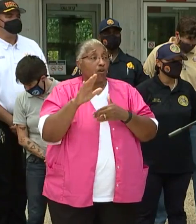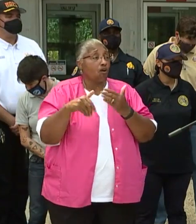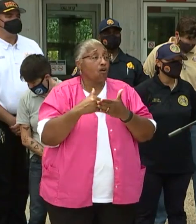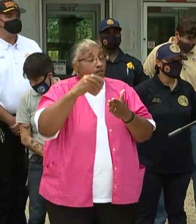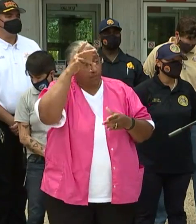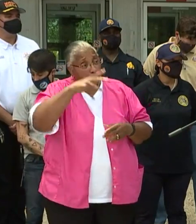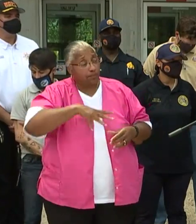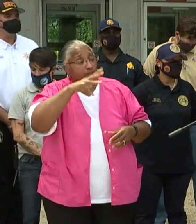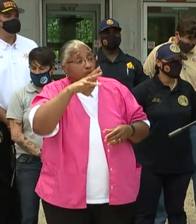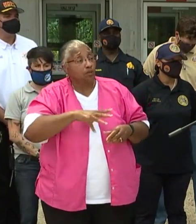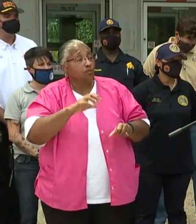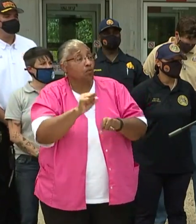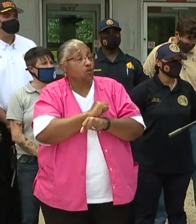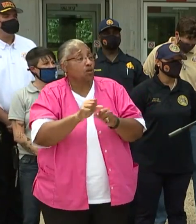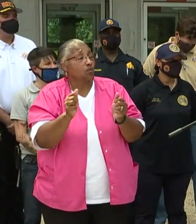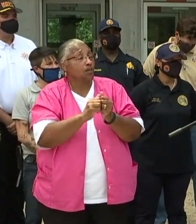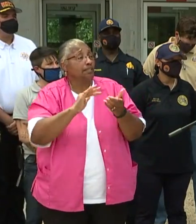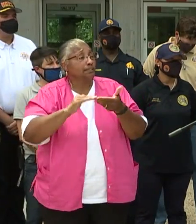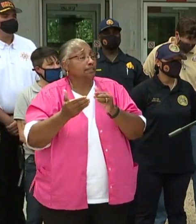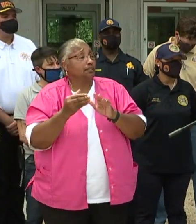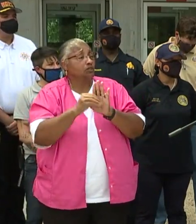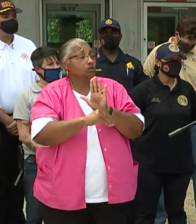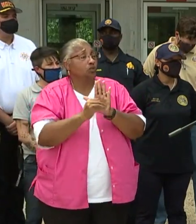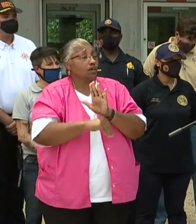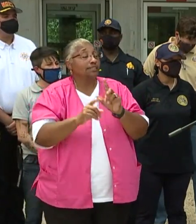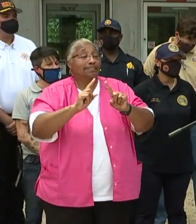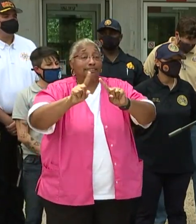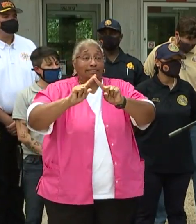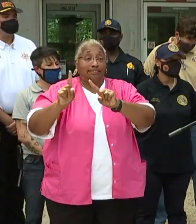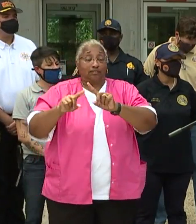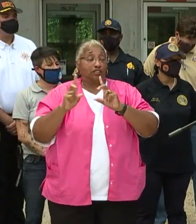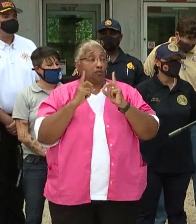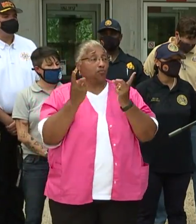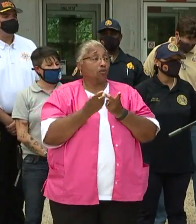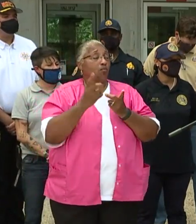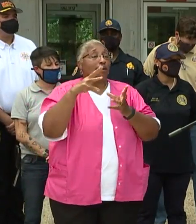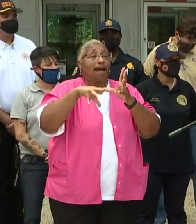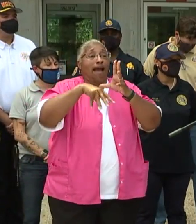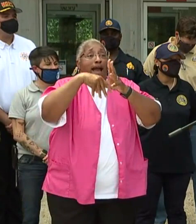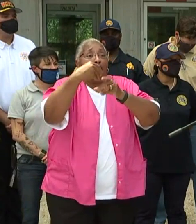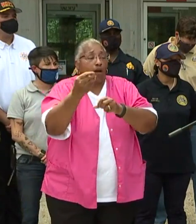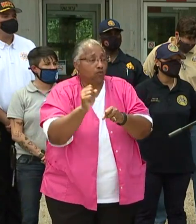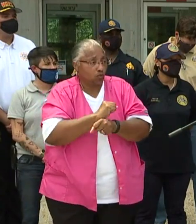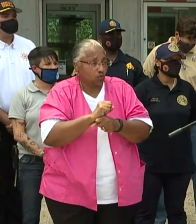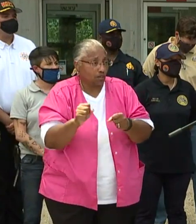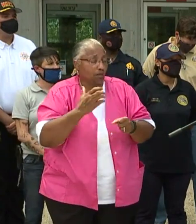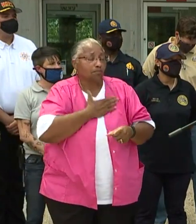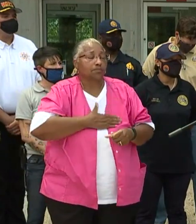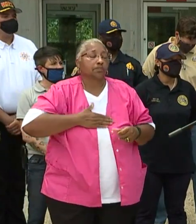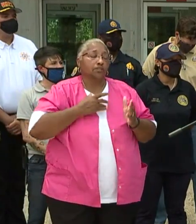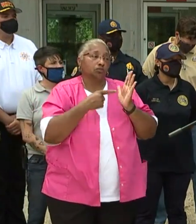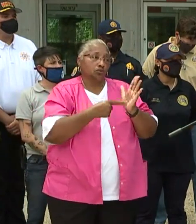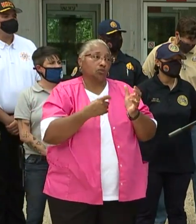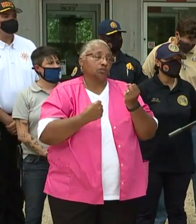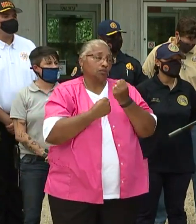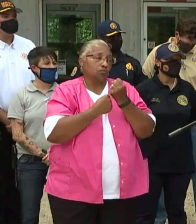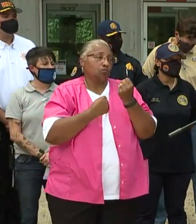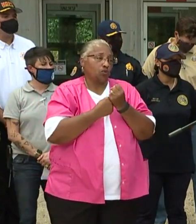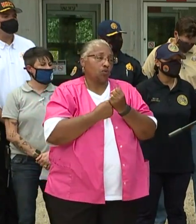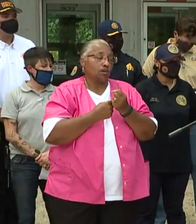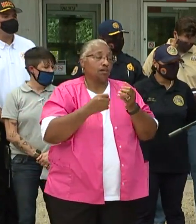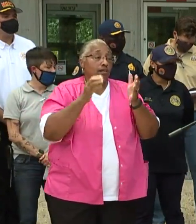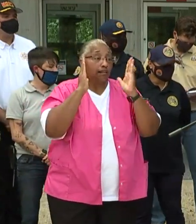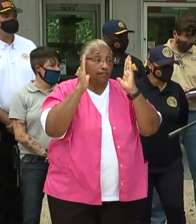and women that have been working with the City of New Orleans and all the departments that have been out there 24/7. So please show support by listening and staying